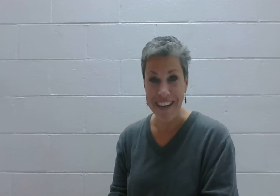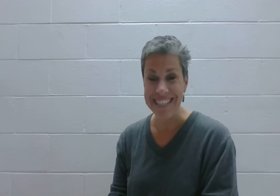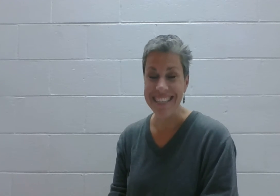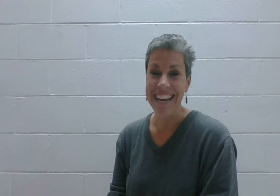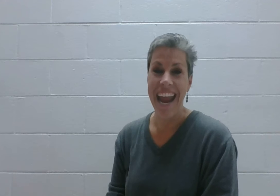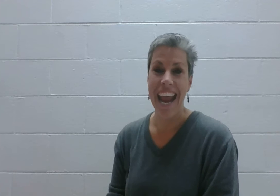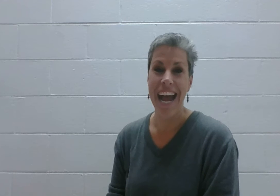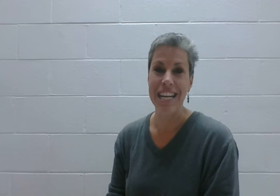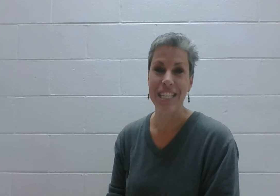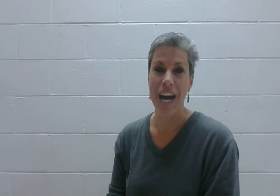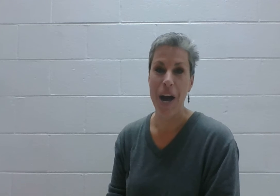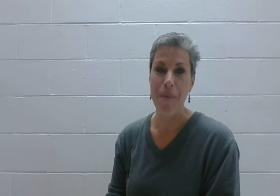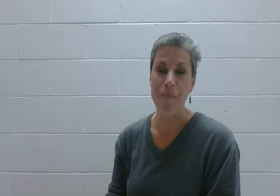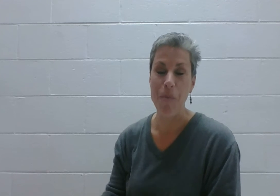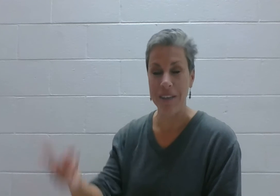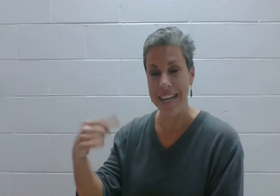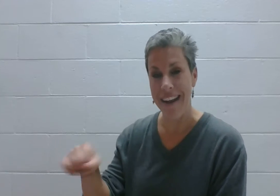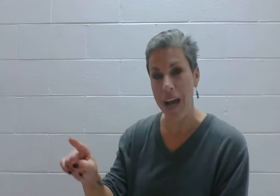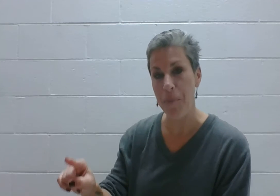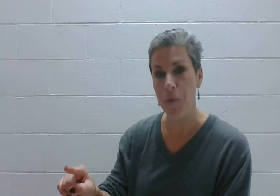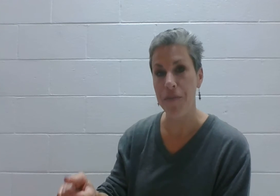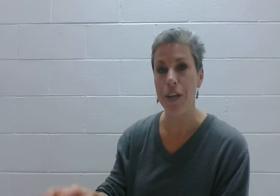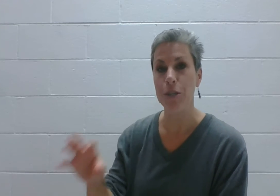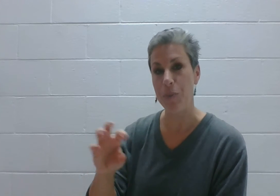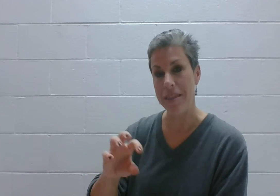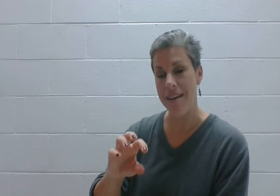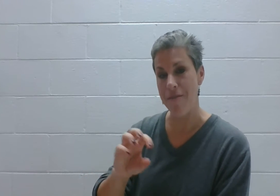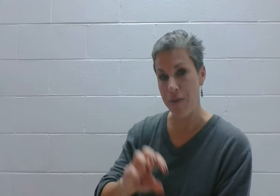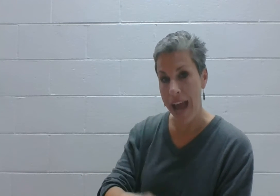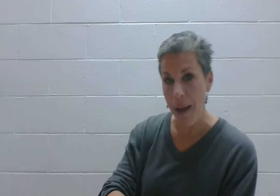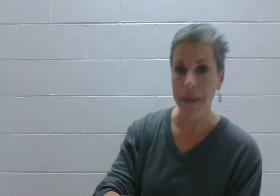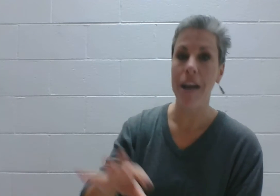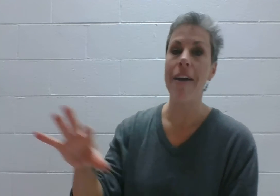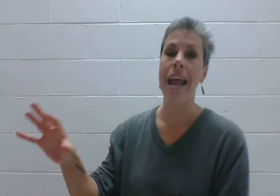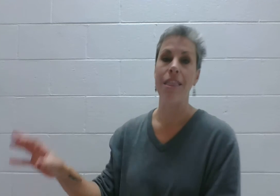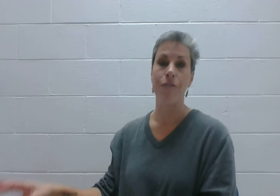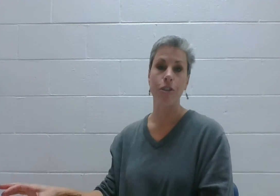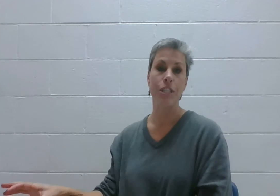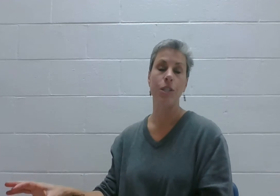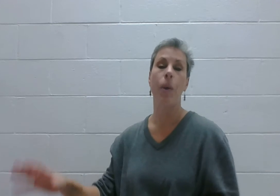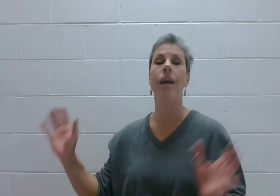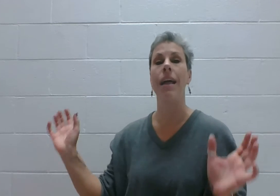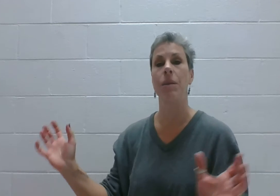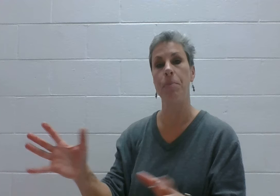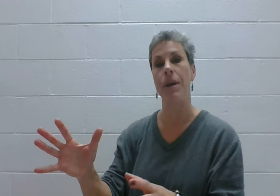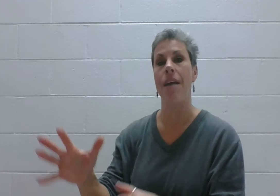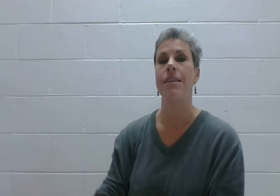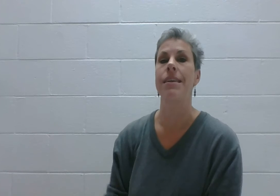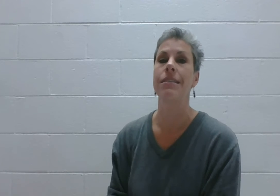it, and I'll send out a couple more videos with the vocabulary and the verses as well, and then we put everything to